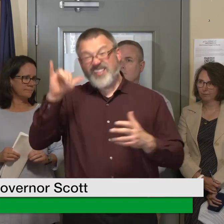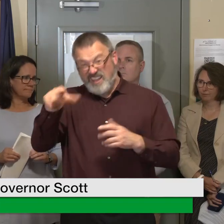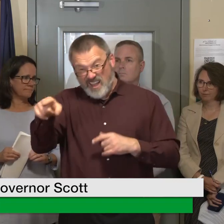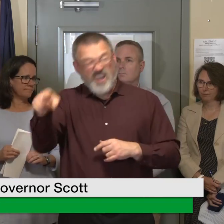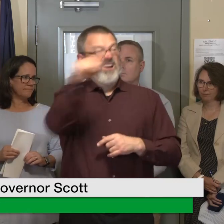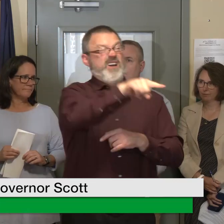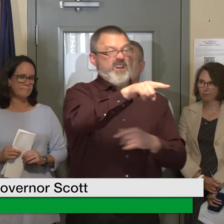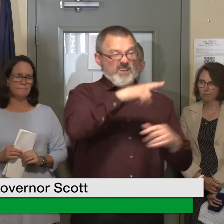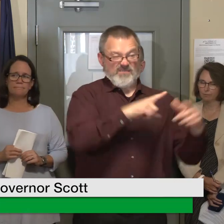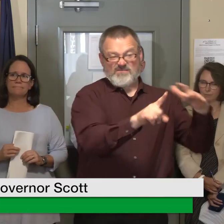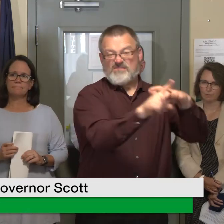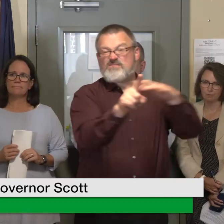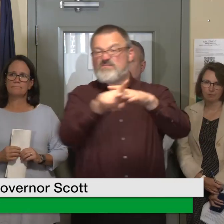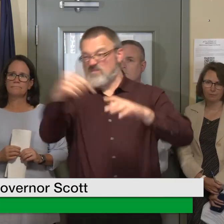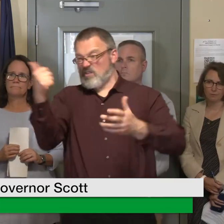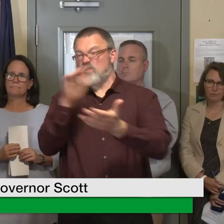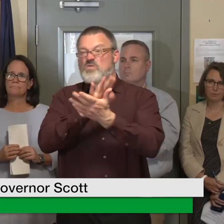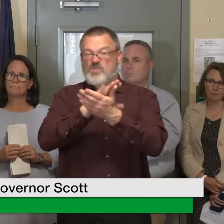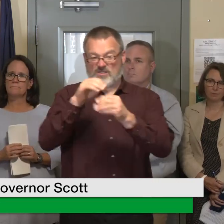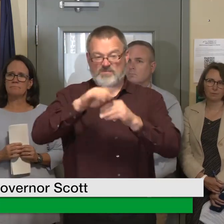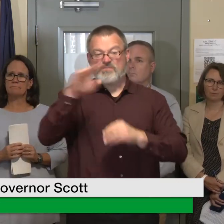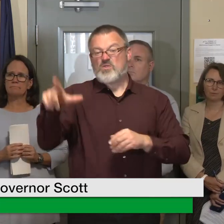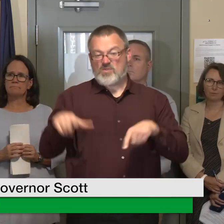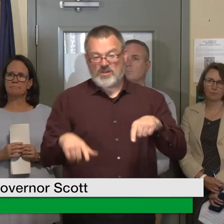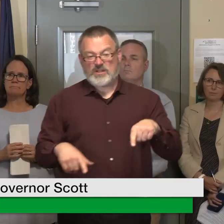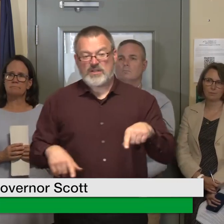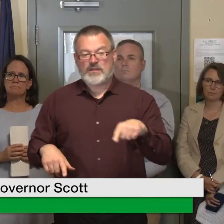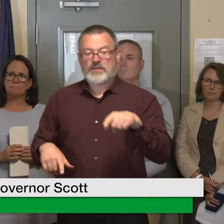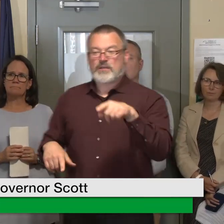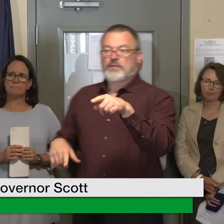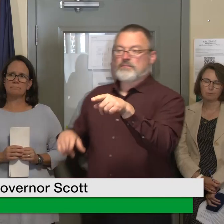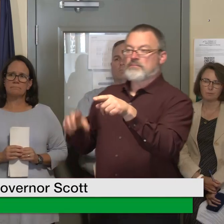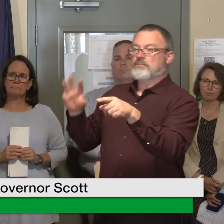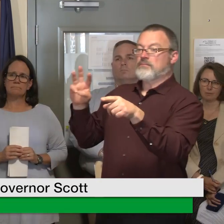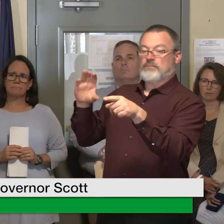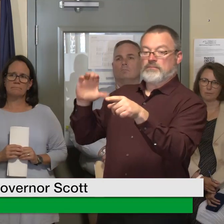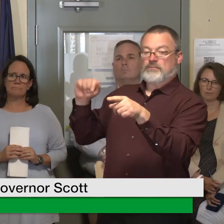Vermont. Governor, as you're starting to build your budget for the next year,